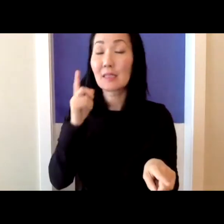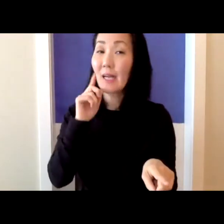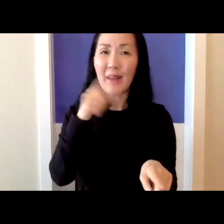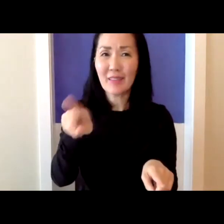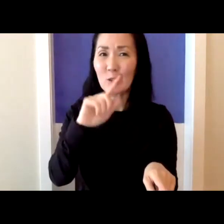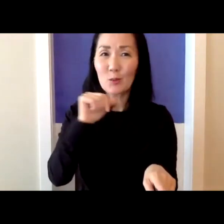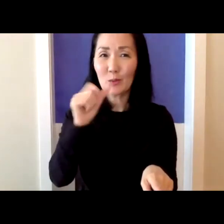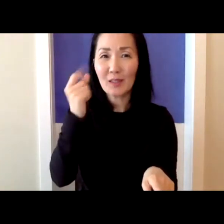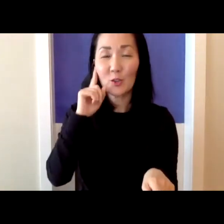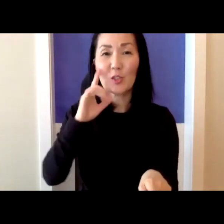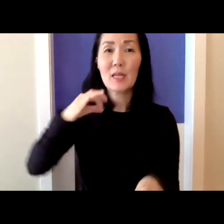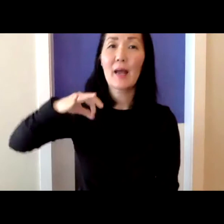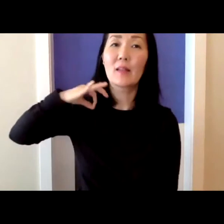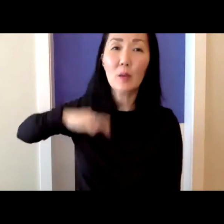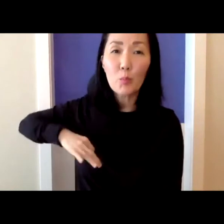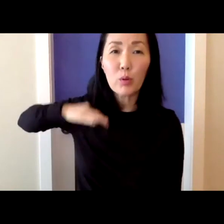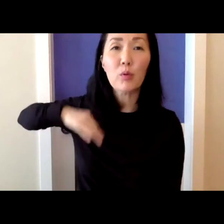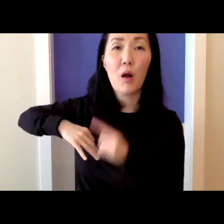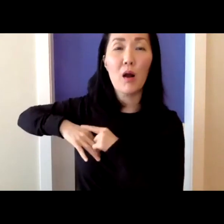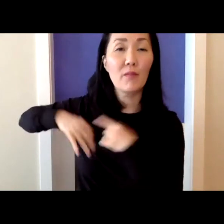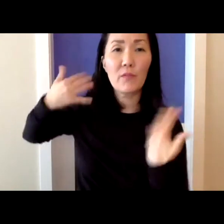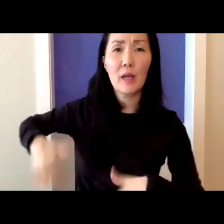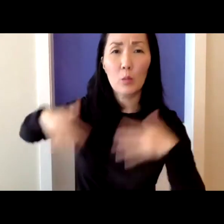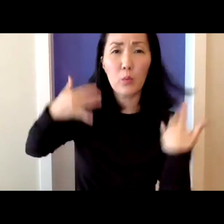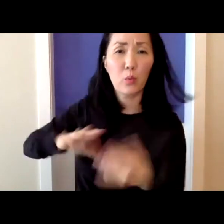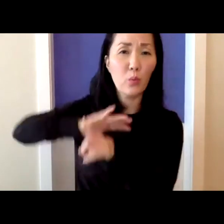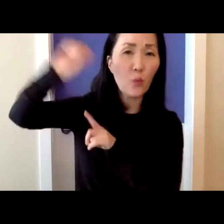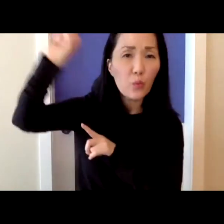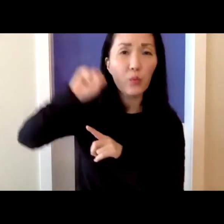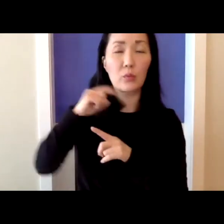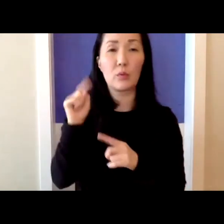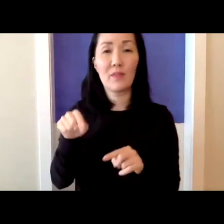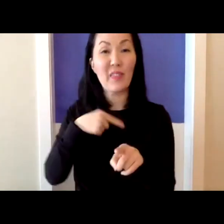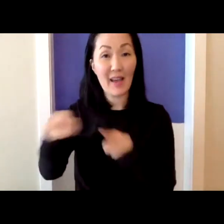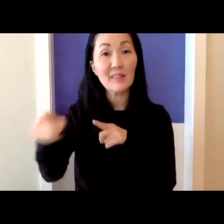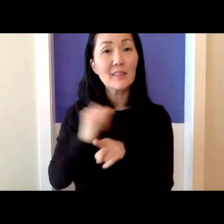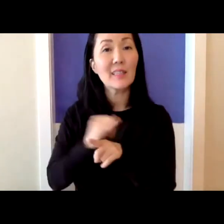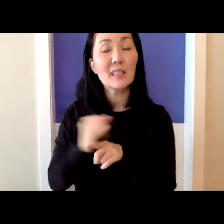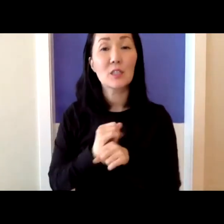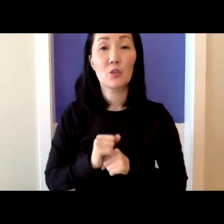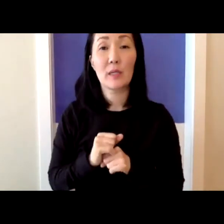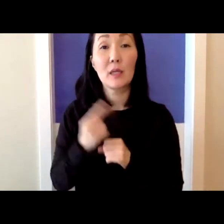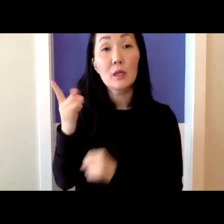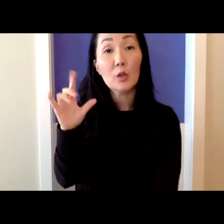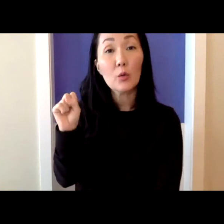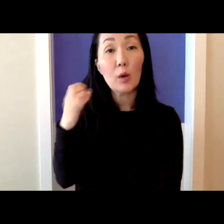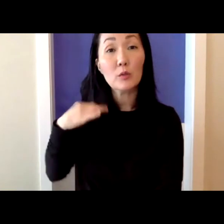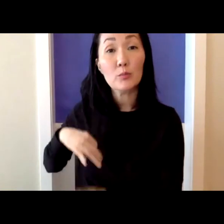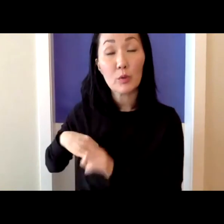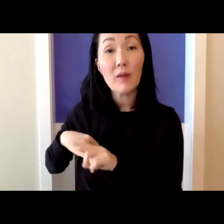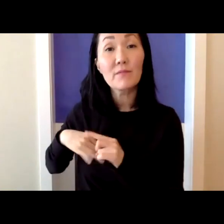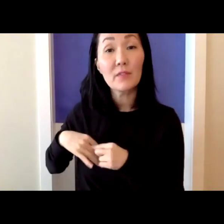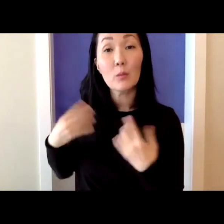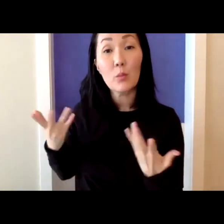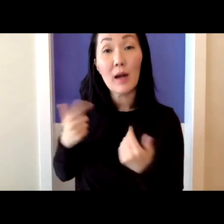companies are and what this profitability means for our cities. A quick accounting lesson, you know, gross profit is what you have left over after you pay